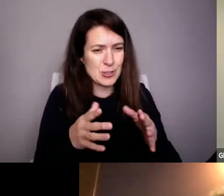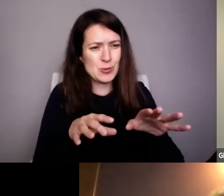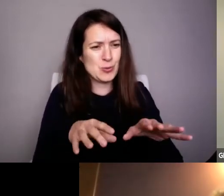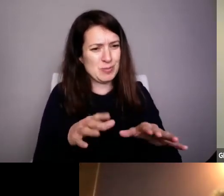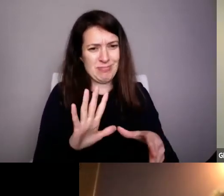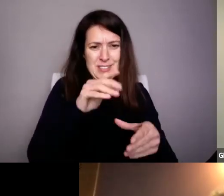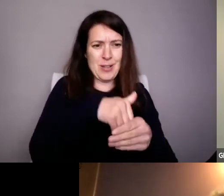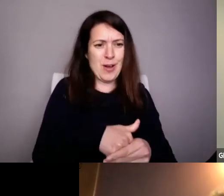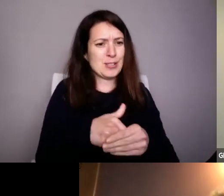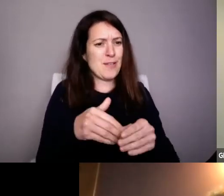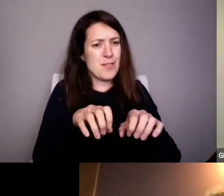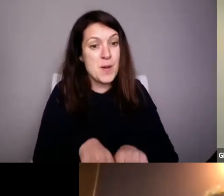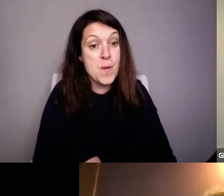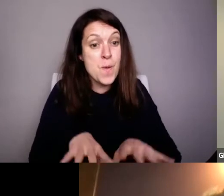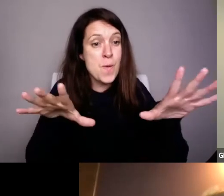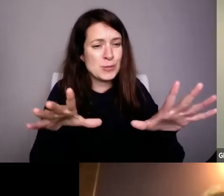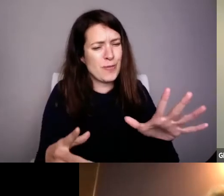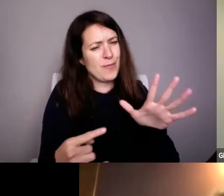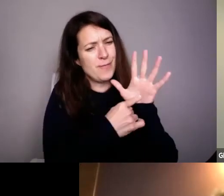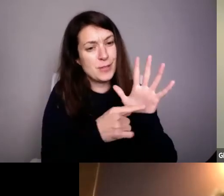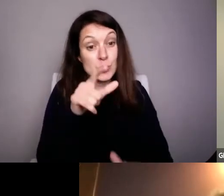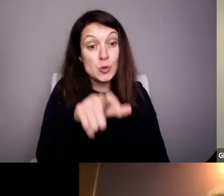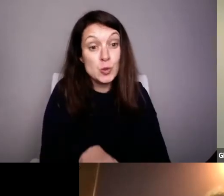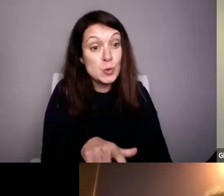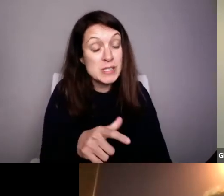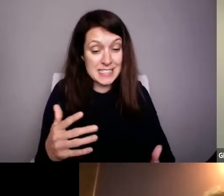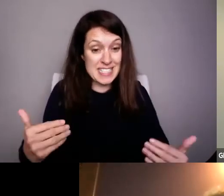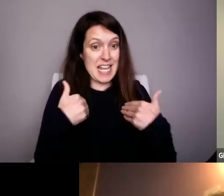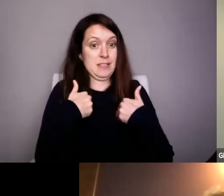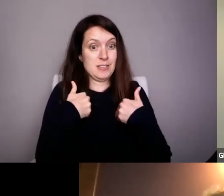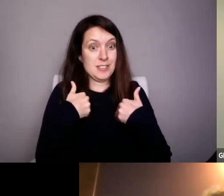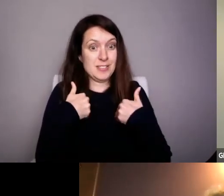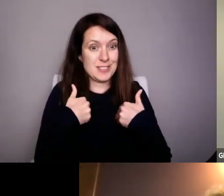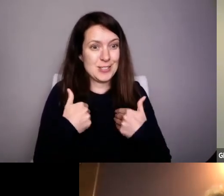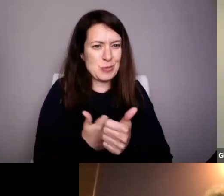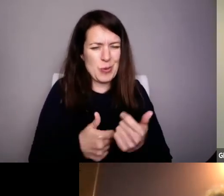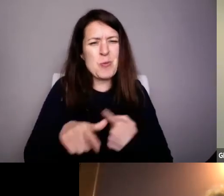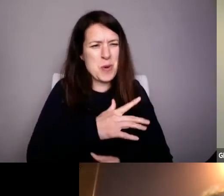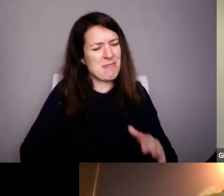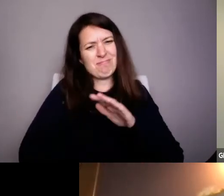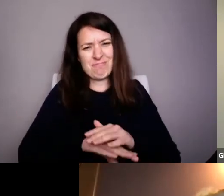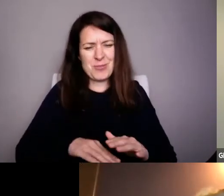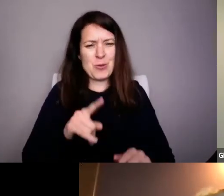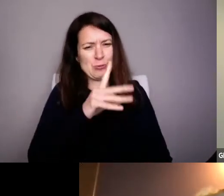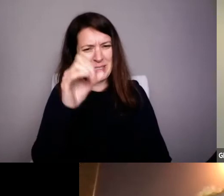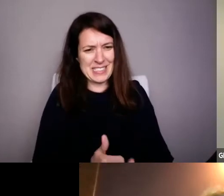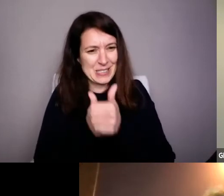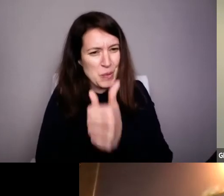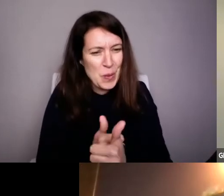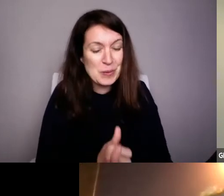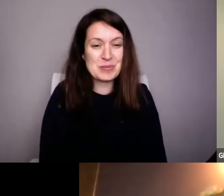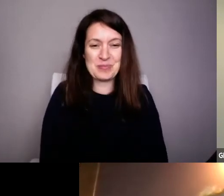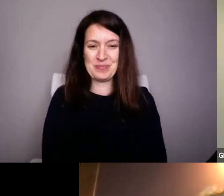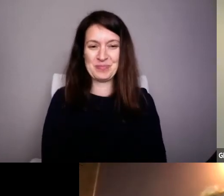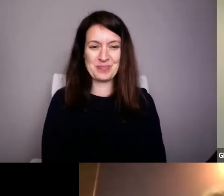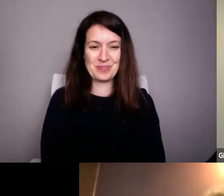welcome student-centred report, which we wholeheartedly support. Next slide.